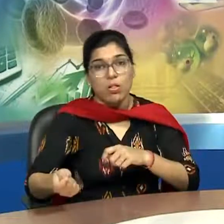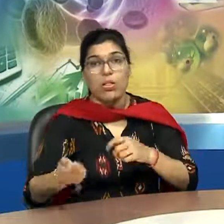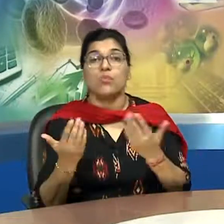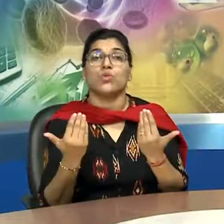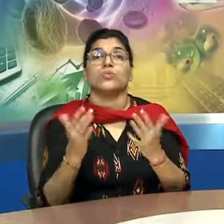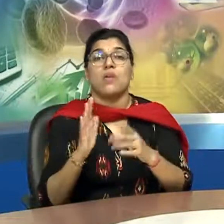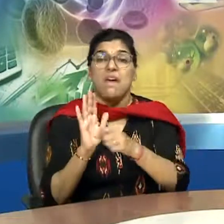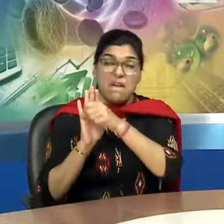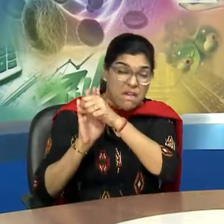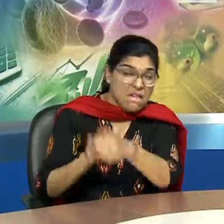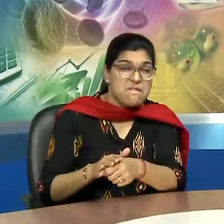senses.